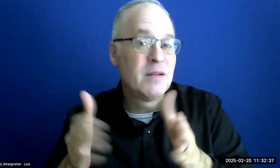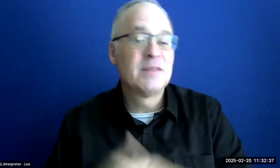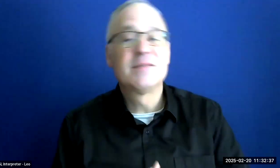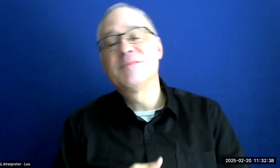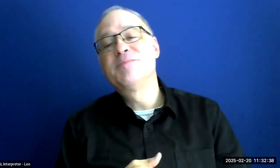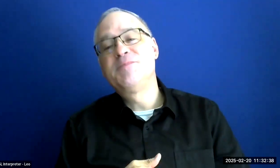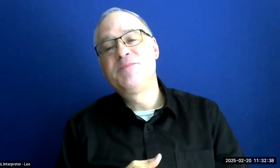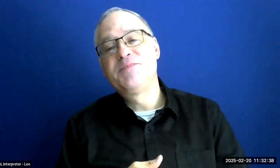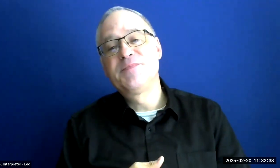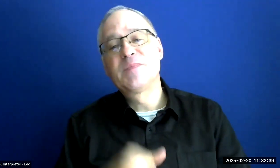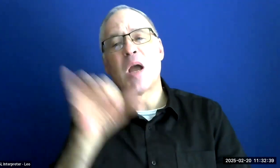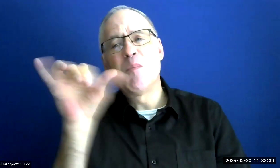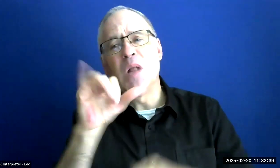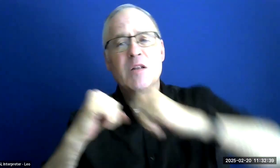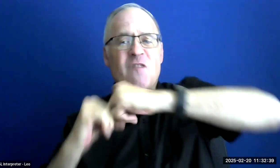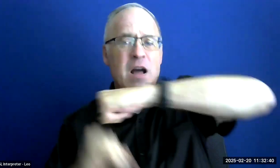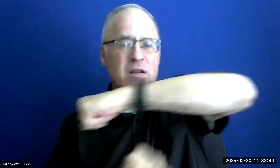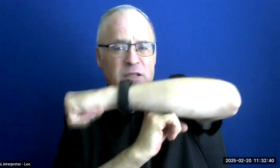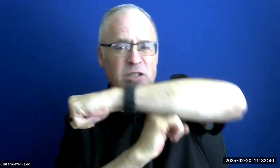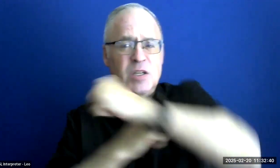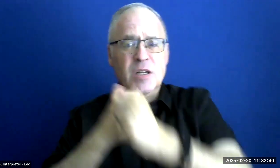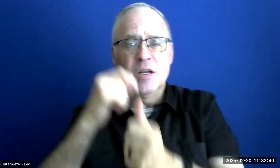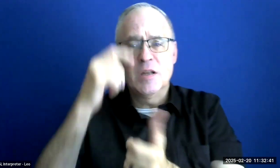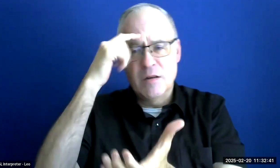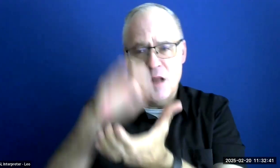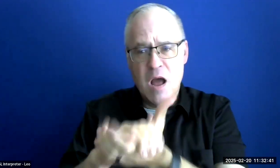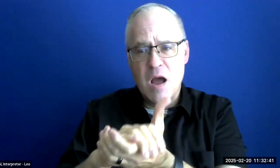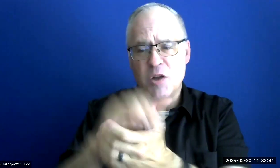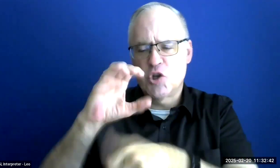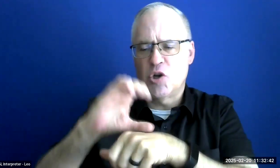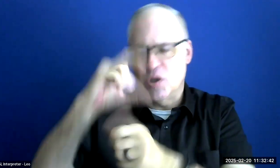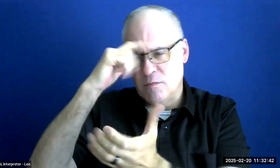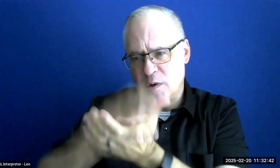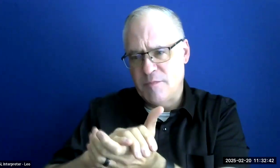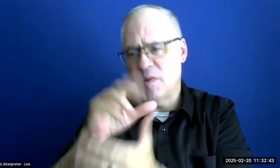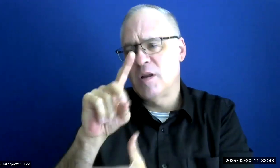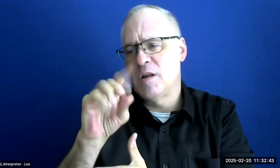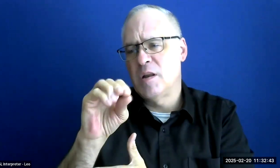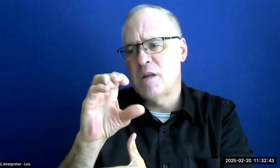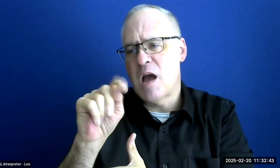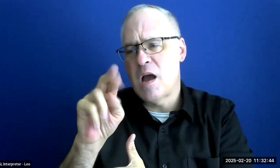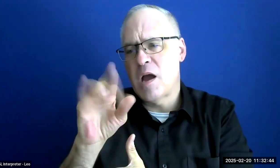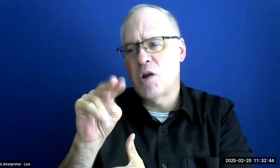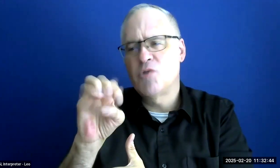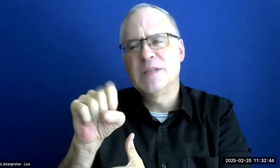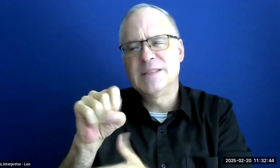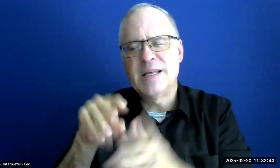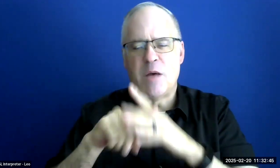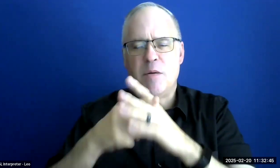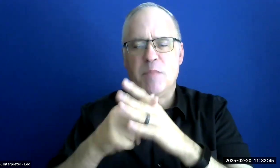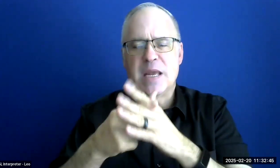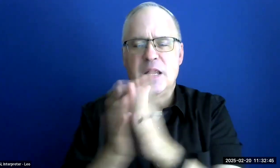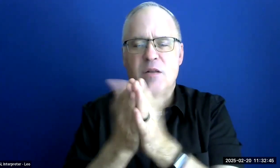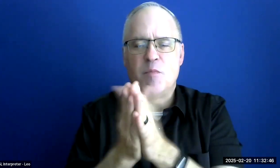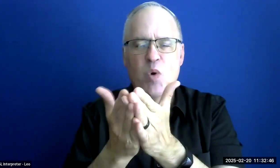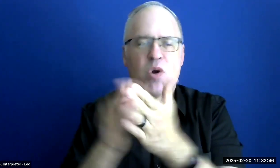those foundational doctrines that are found in the beginning of our book of discipline.